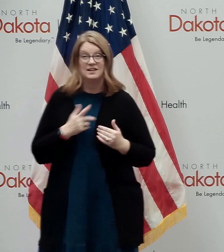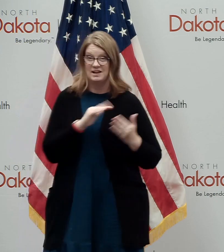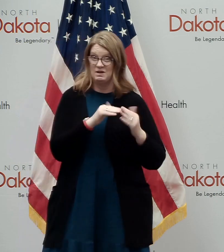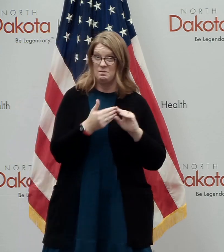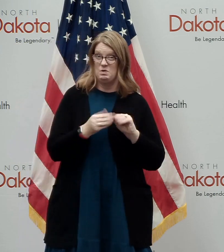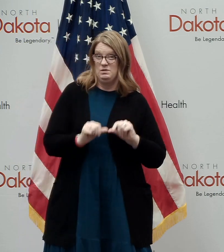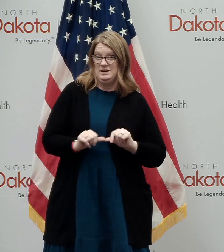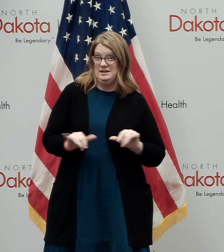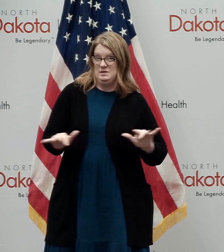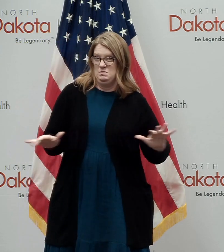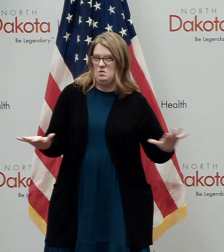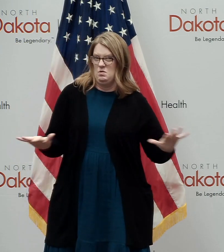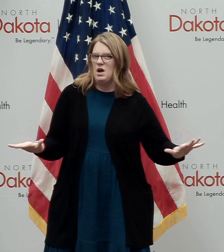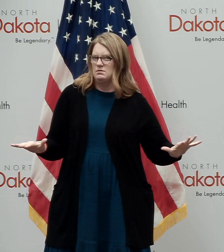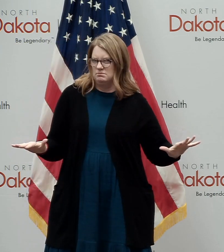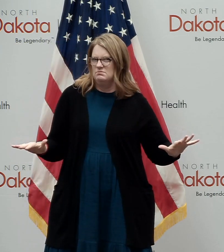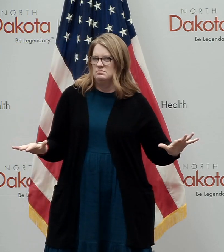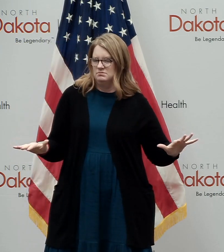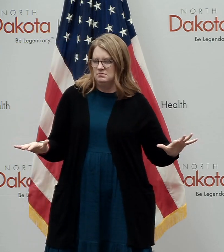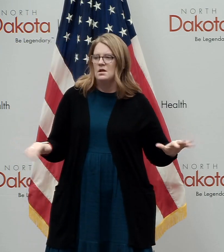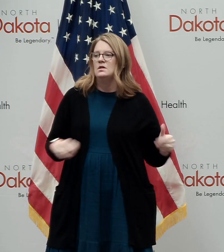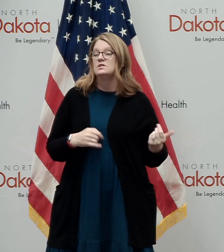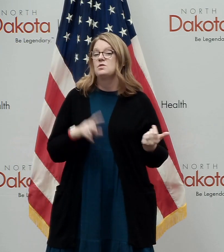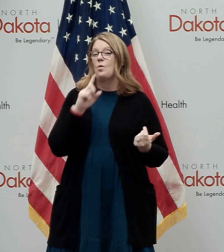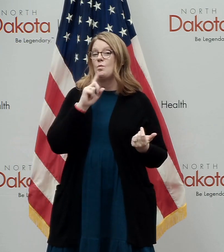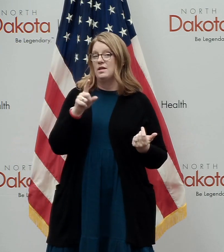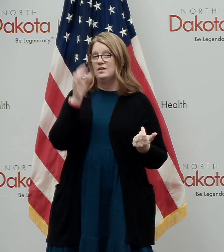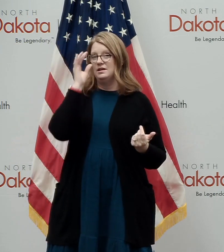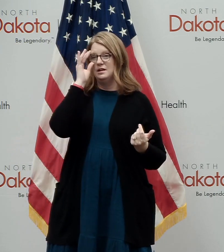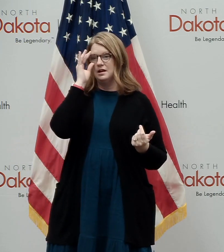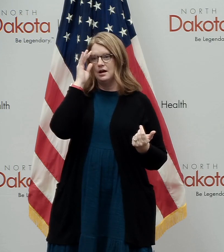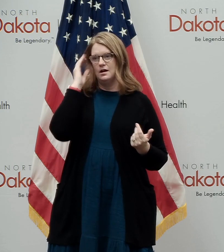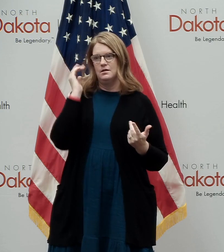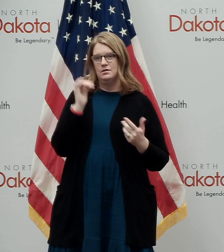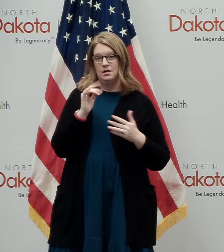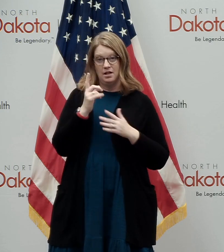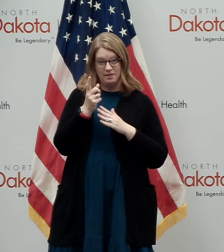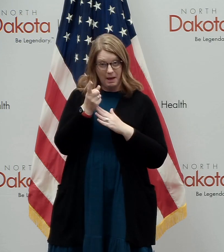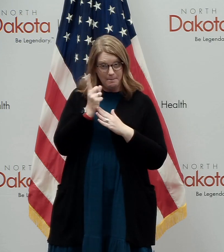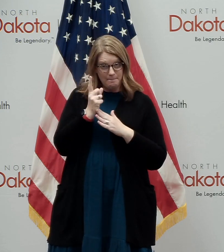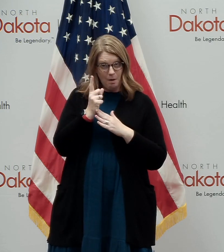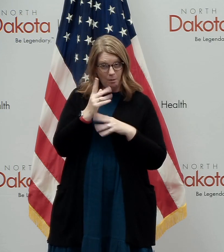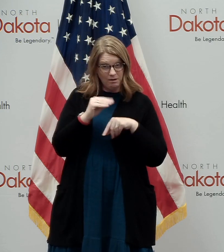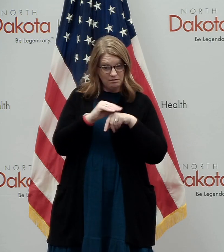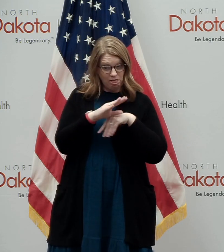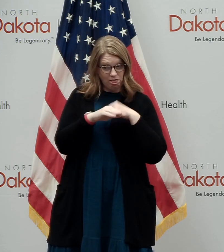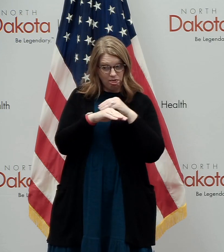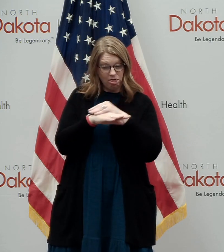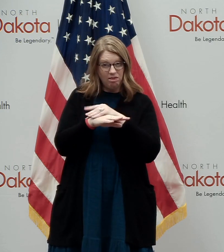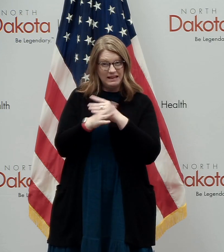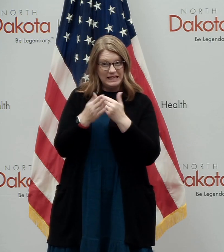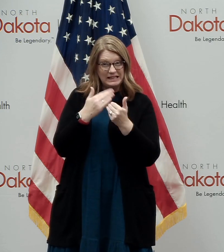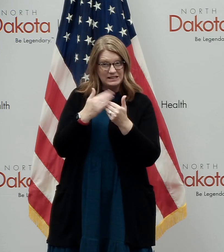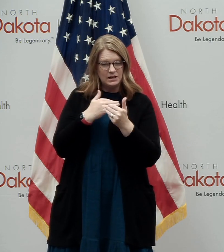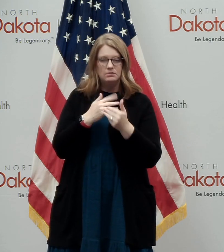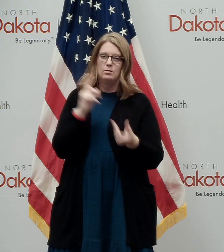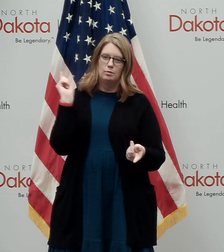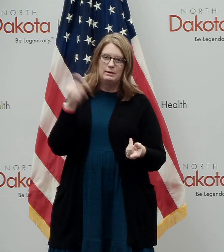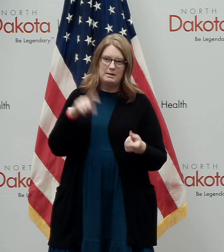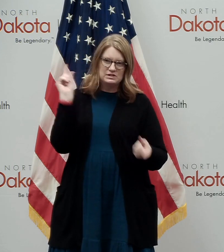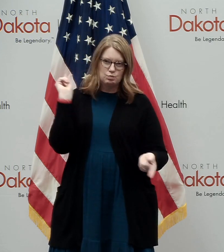want to make sure that we're doing everything we can to reduce those transmissible moments. And